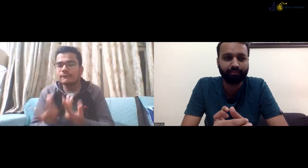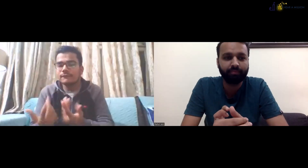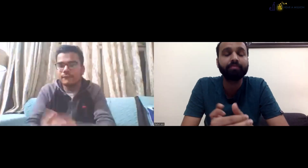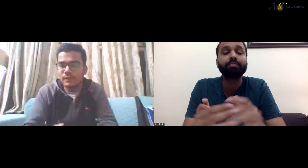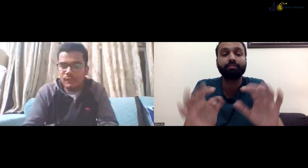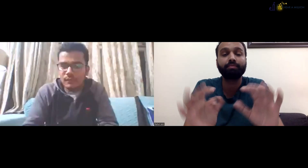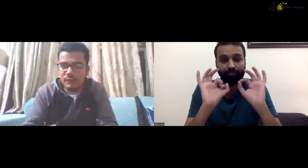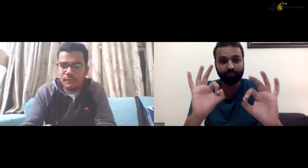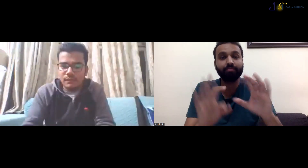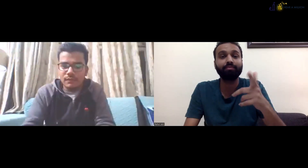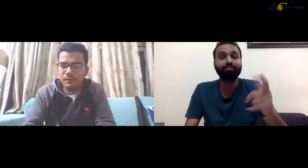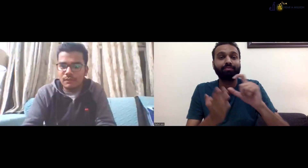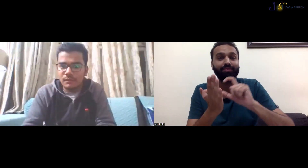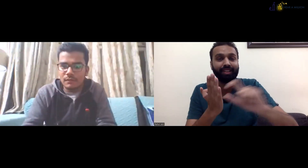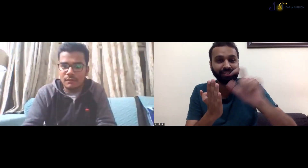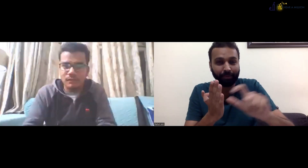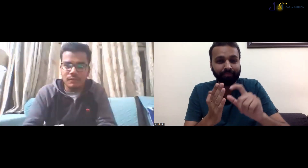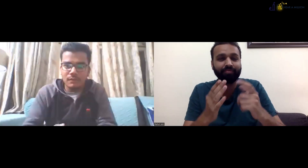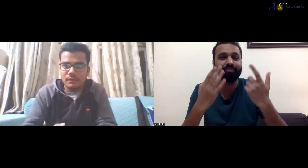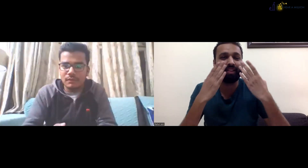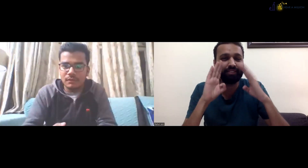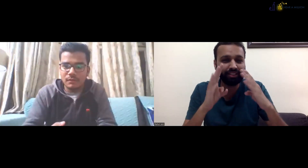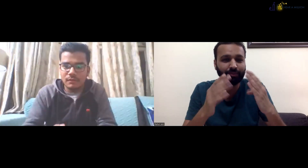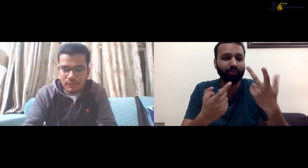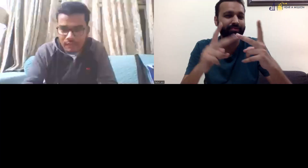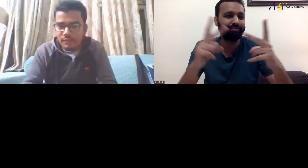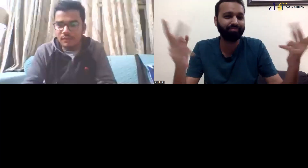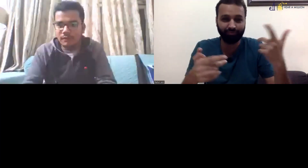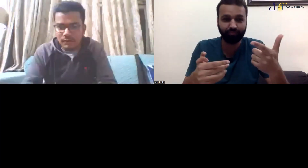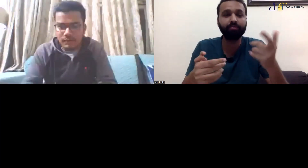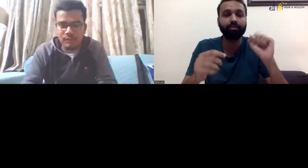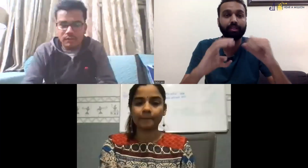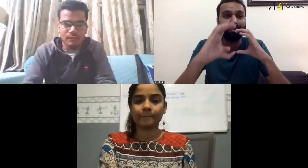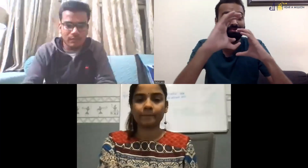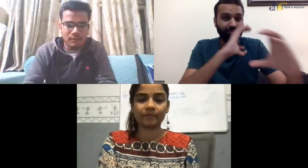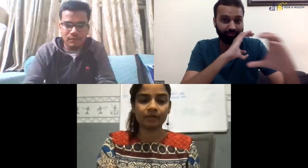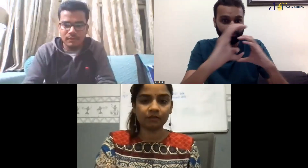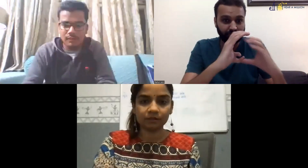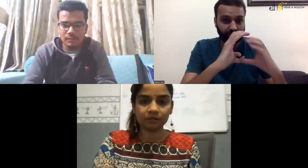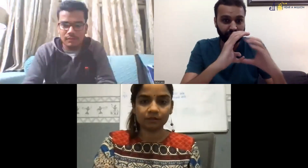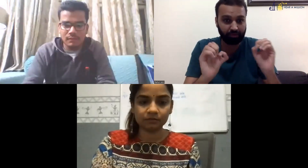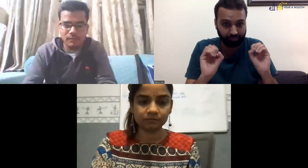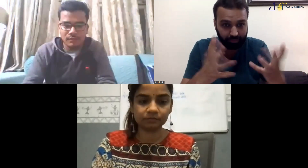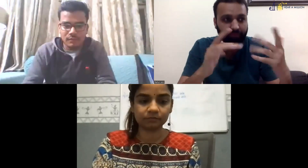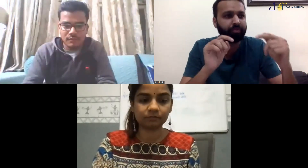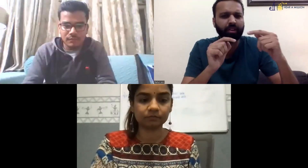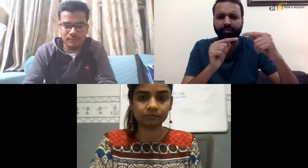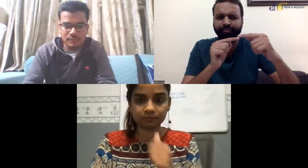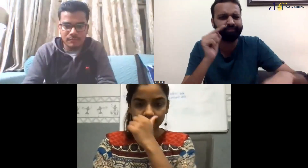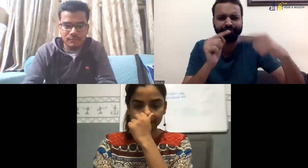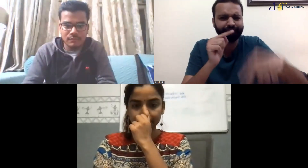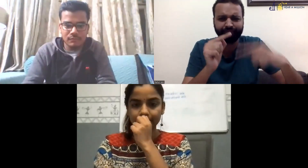do we communicate if they don't know even international sign? So I think it depends, if